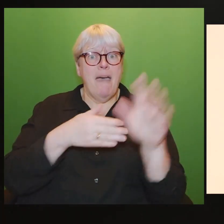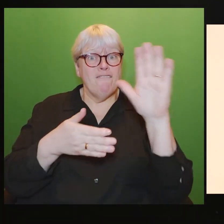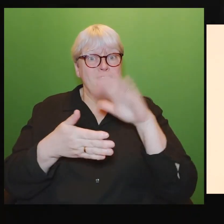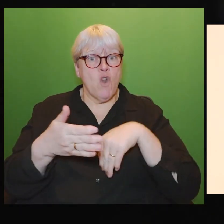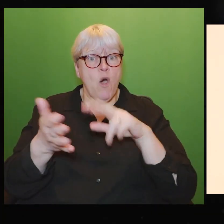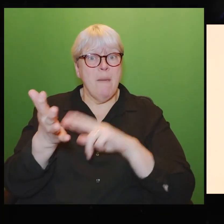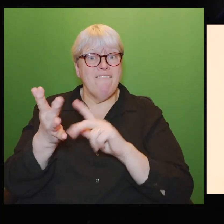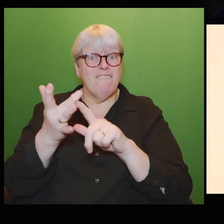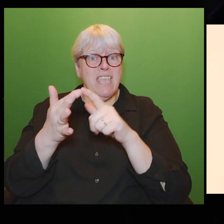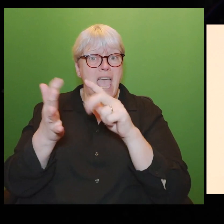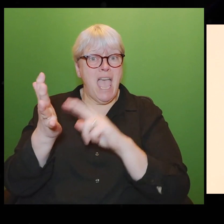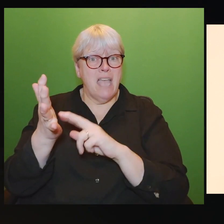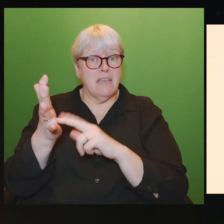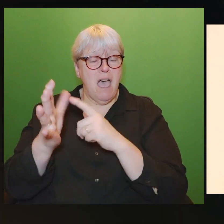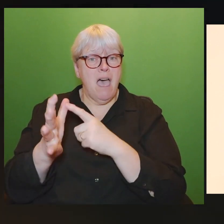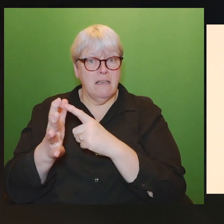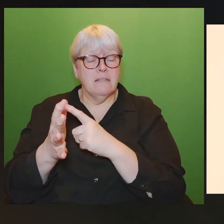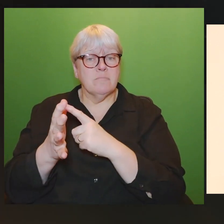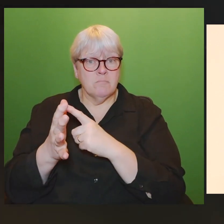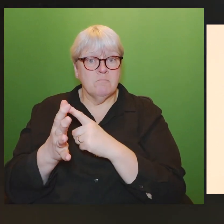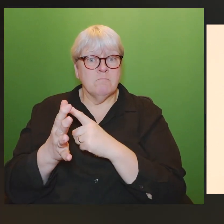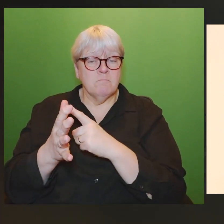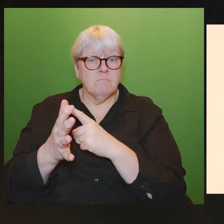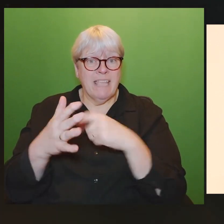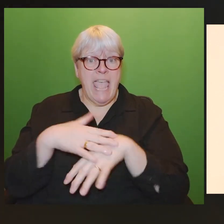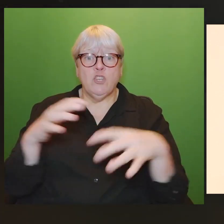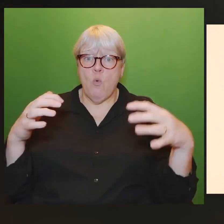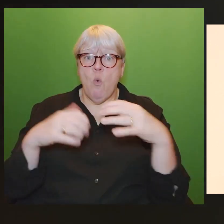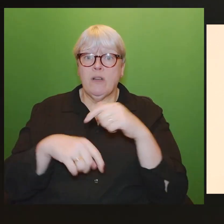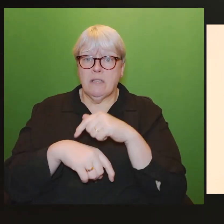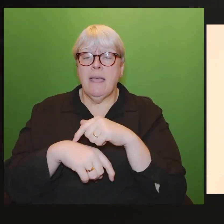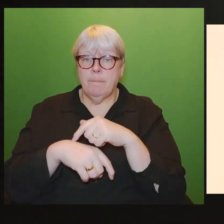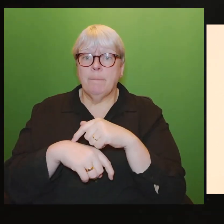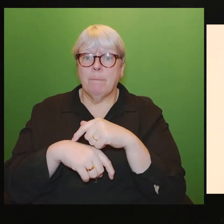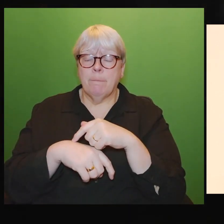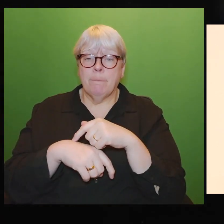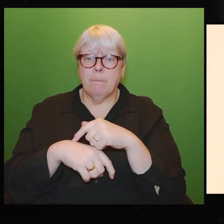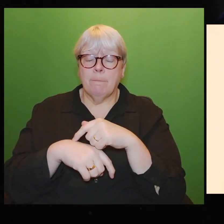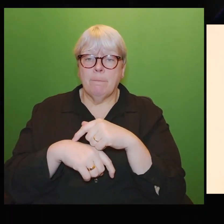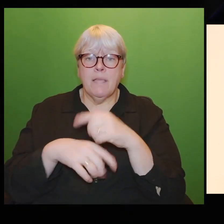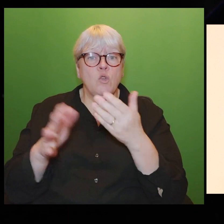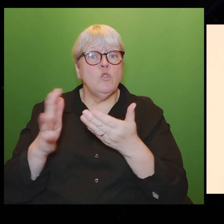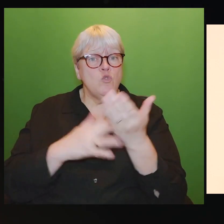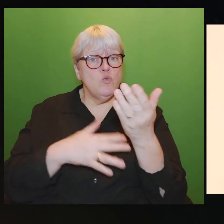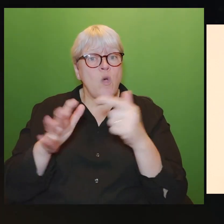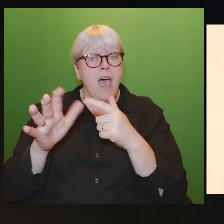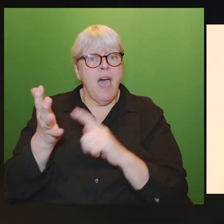Argentina, in America, in Poland, in Israel. The Jewish people were